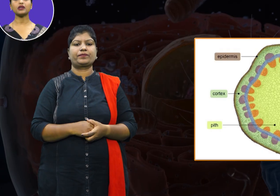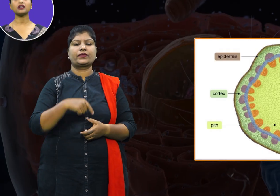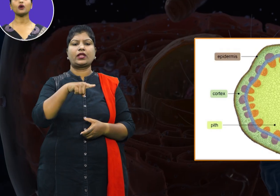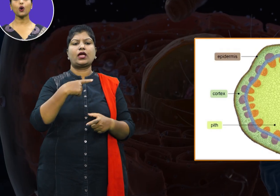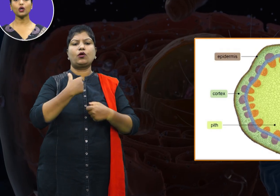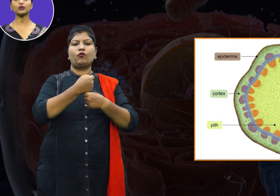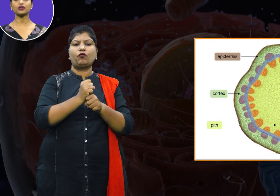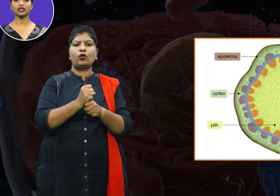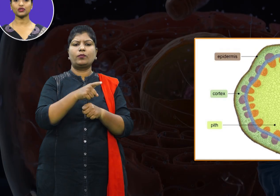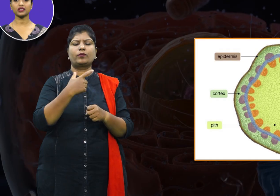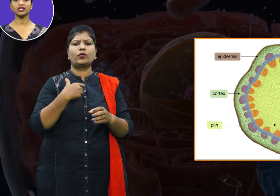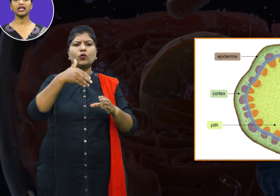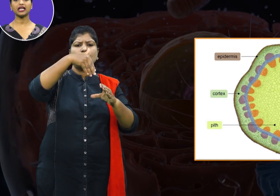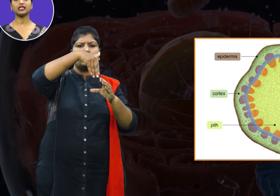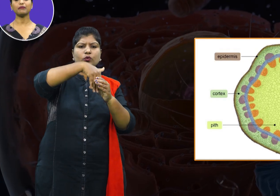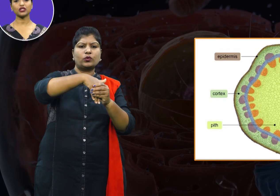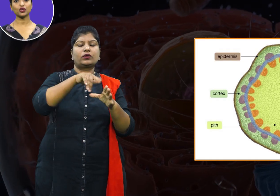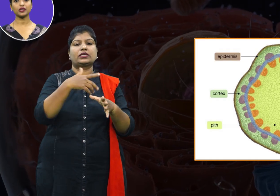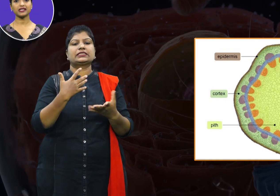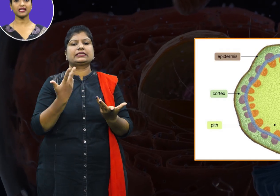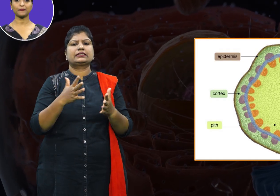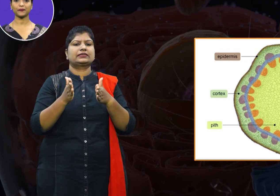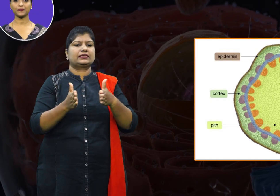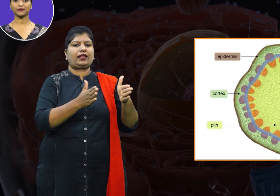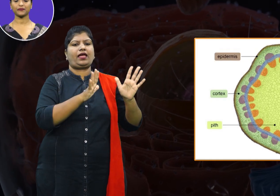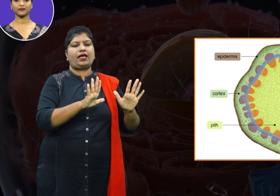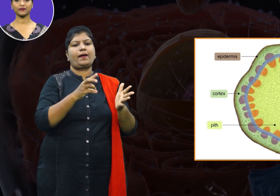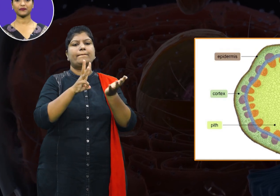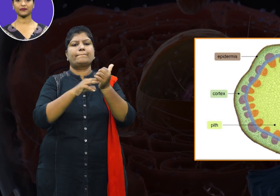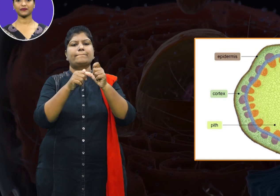form a hollow structure in the mature stem.